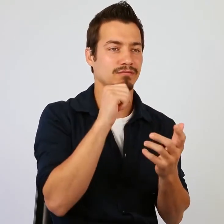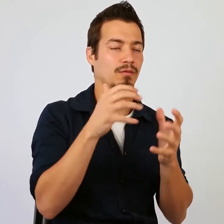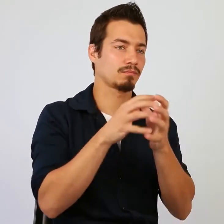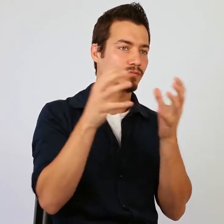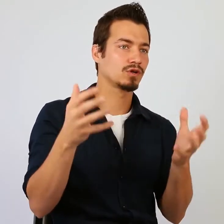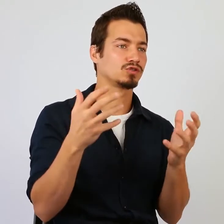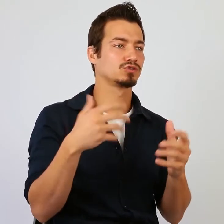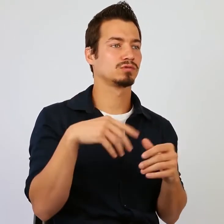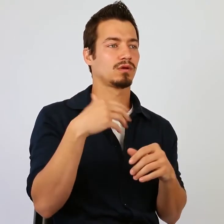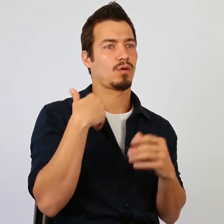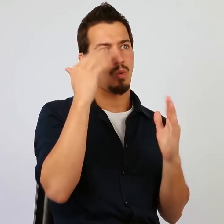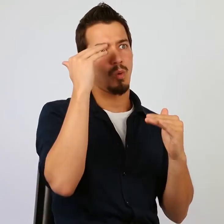Thank you.